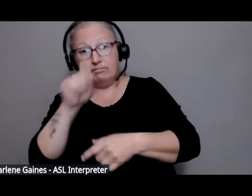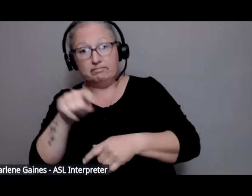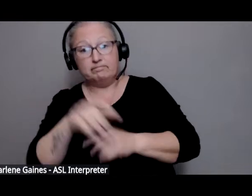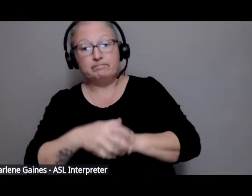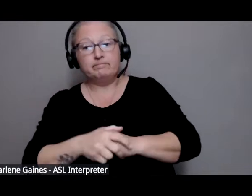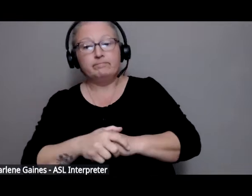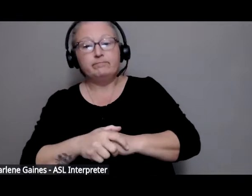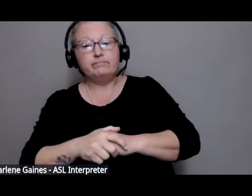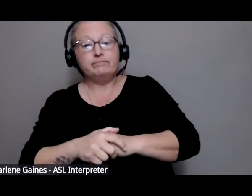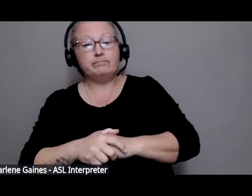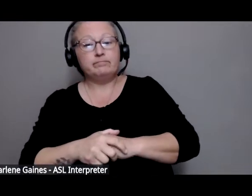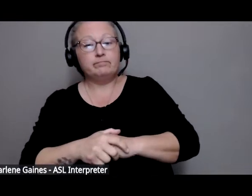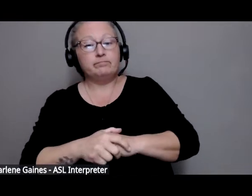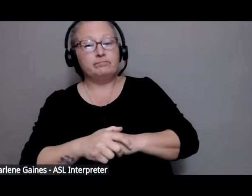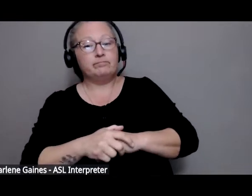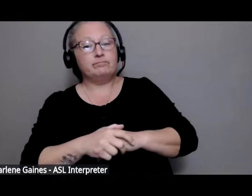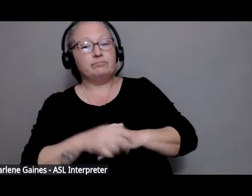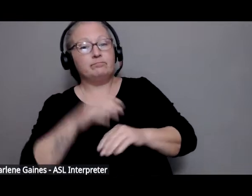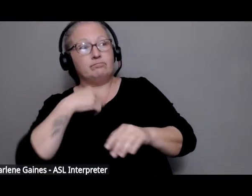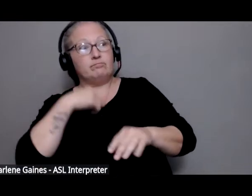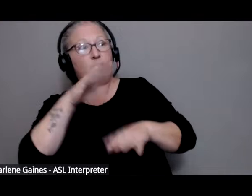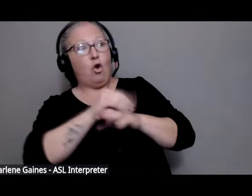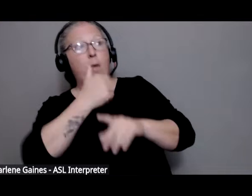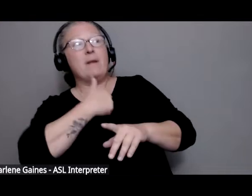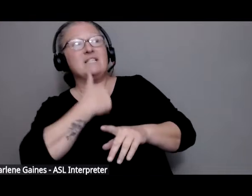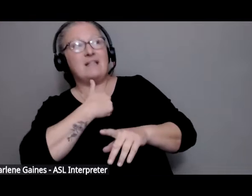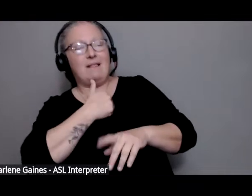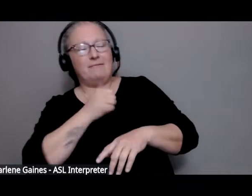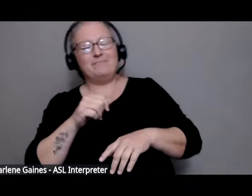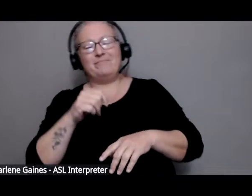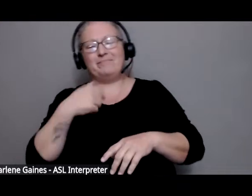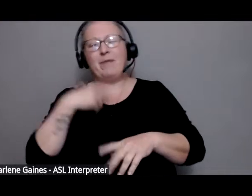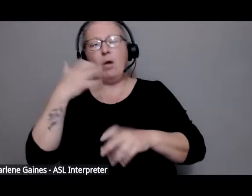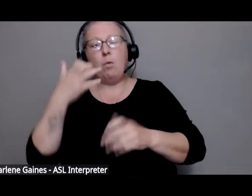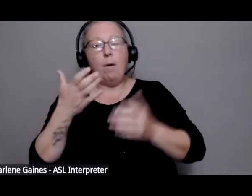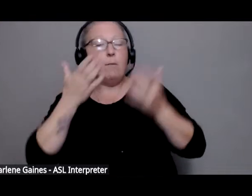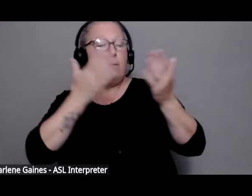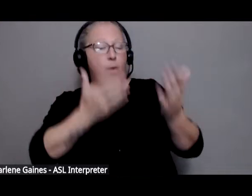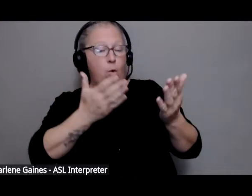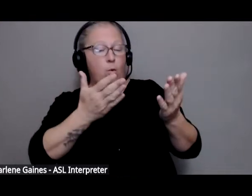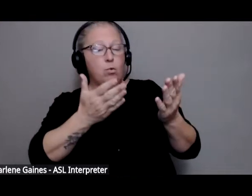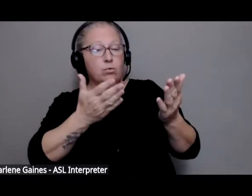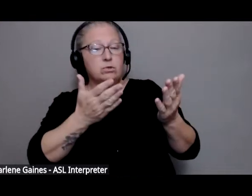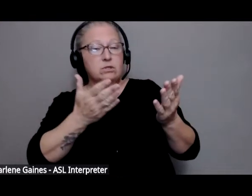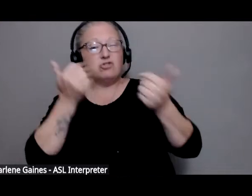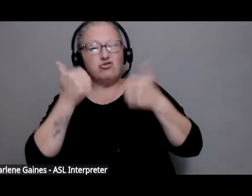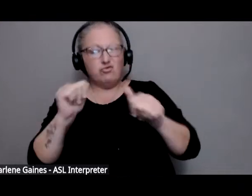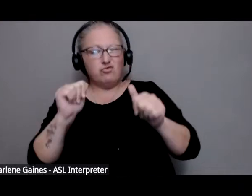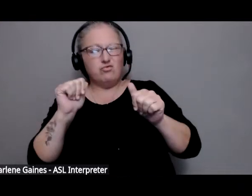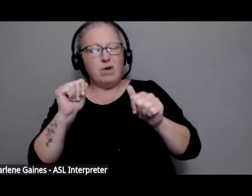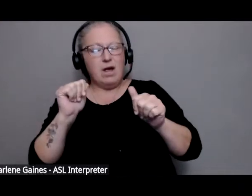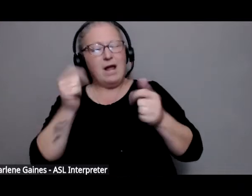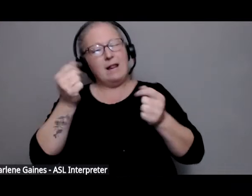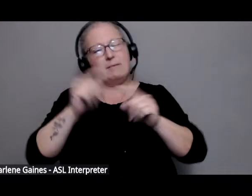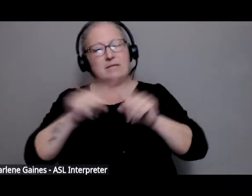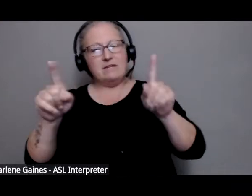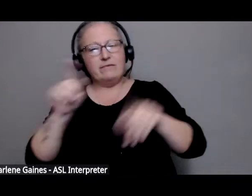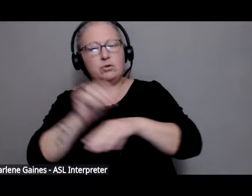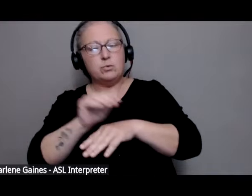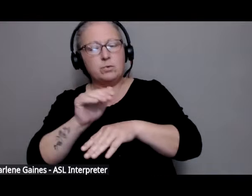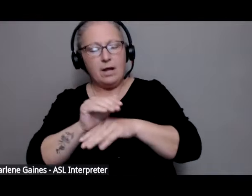Okay, I'll call on myself. Okay, I'd like to propose, and we're trying something different